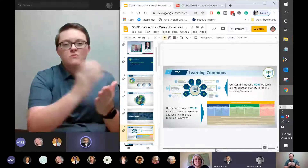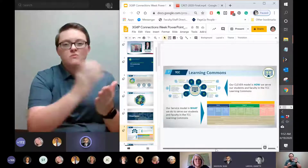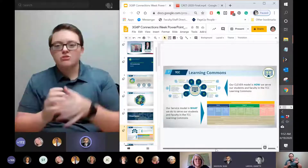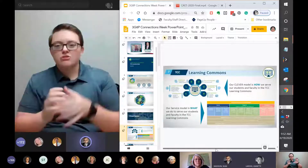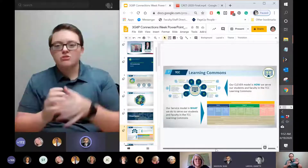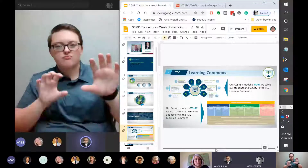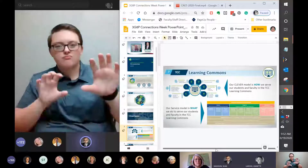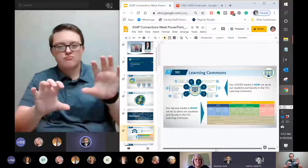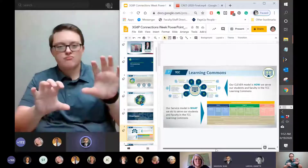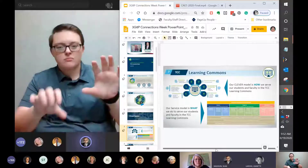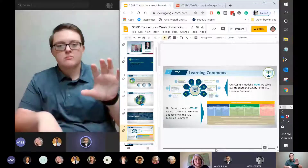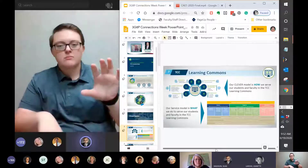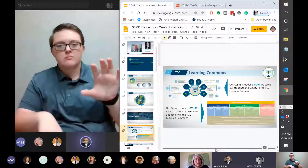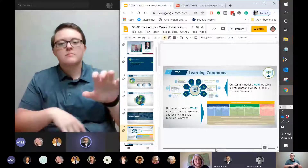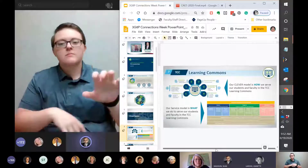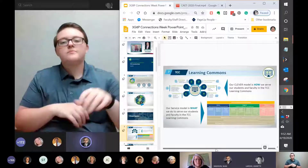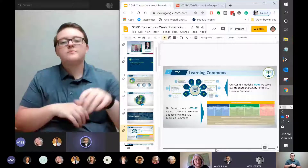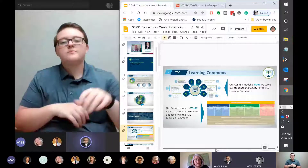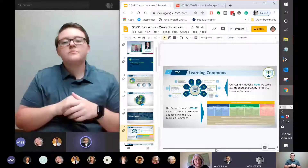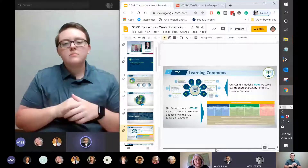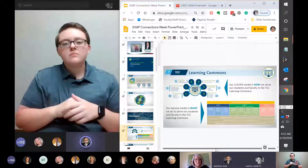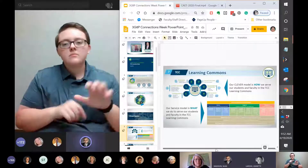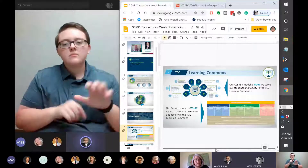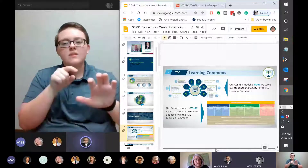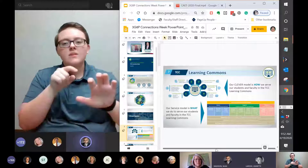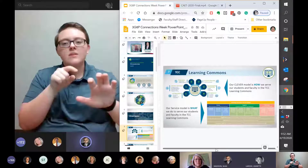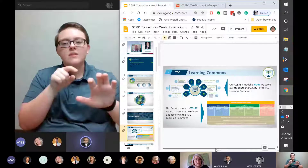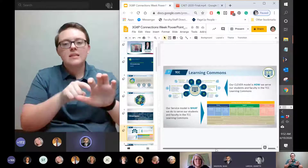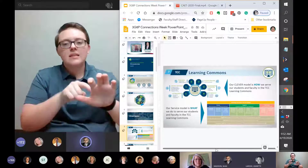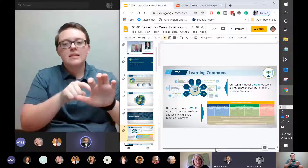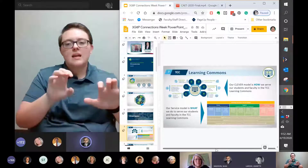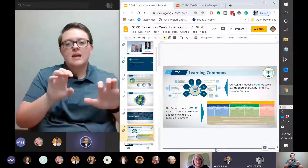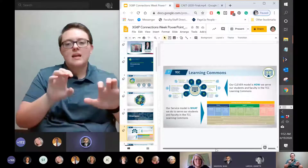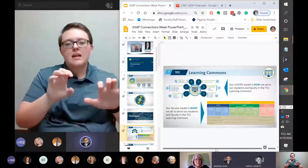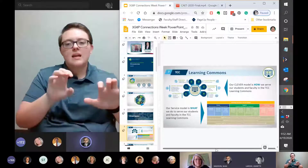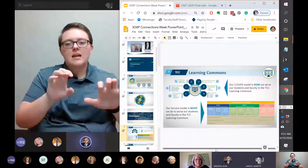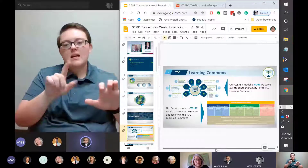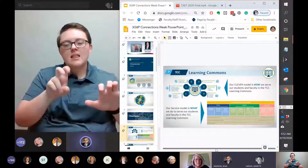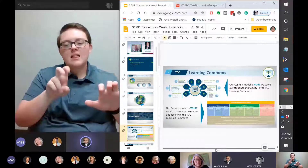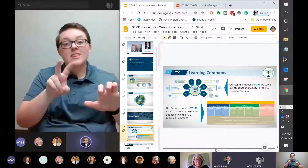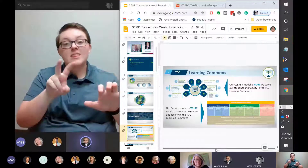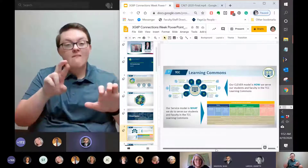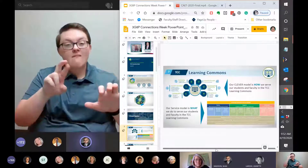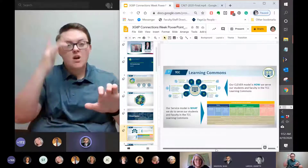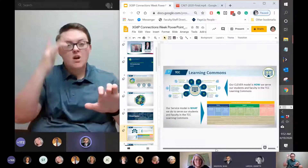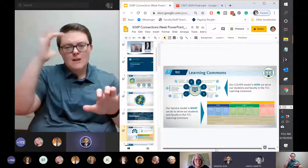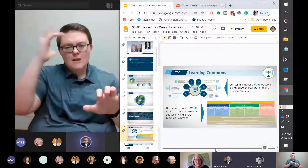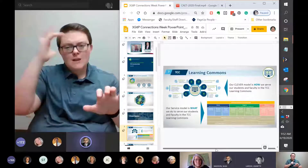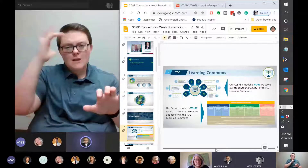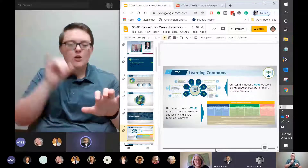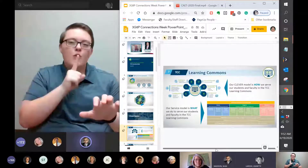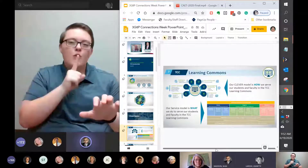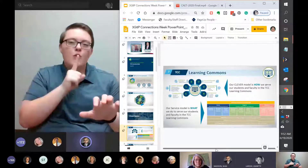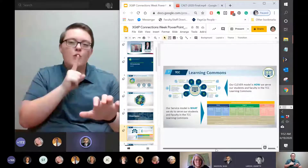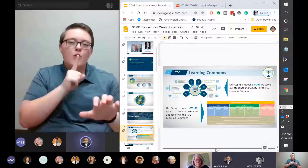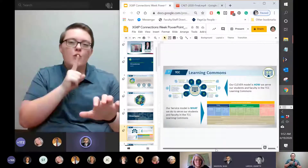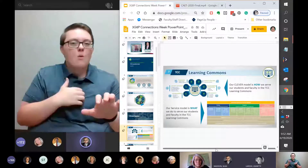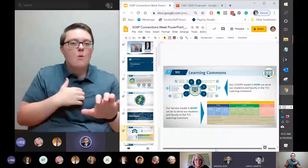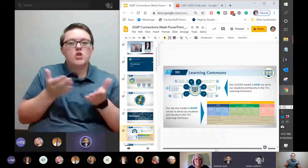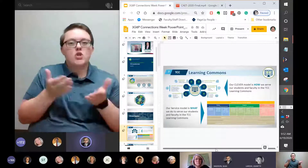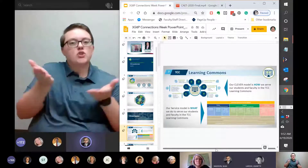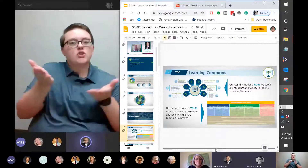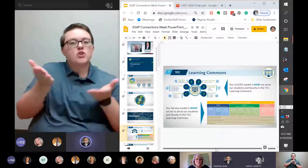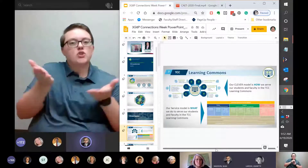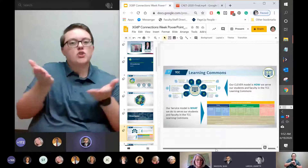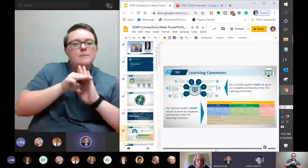The clever piece, as described, is really the overarching service model of how we will